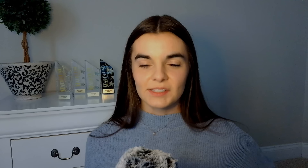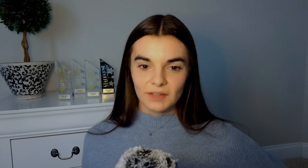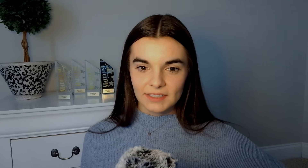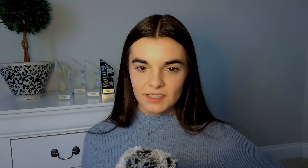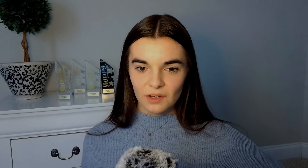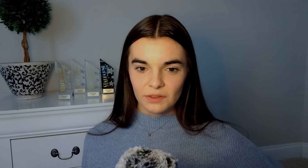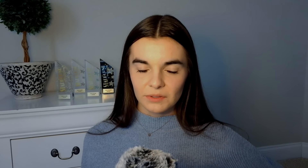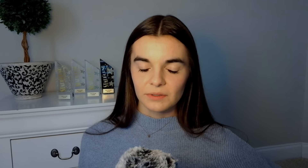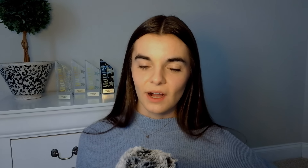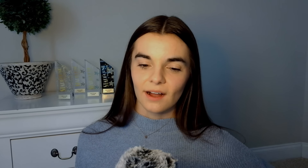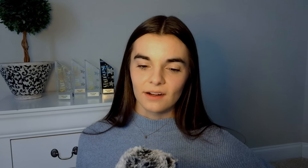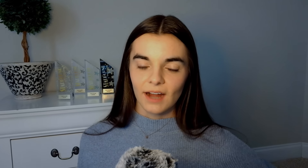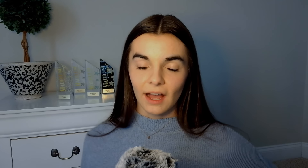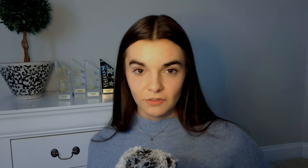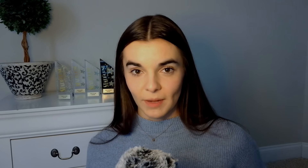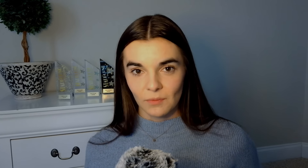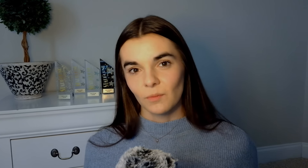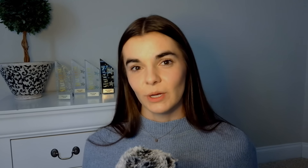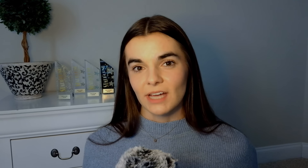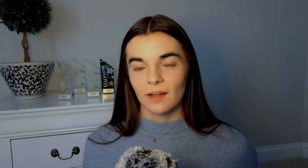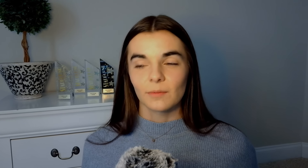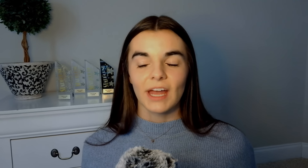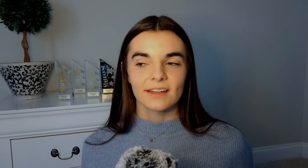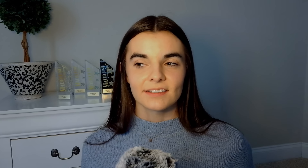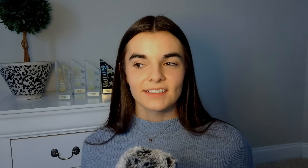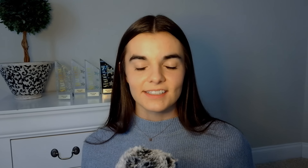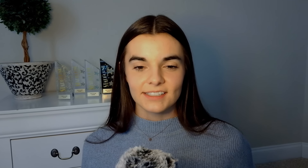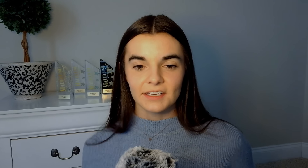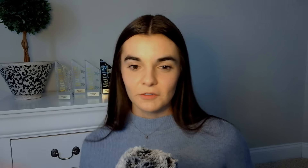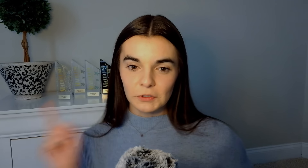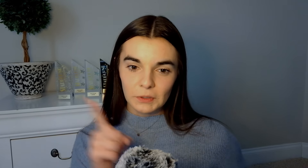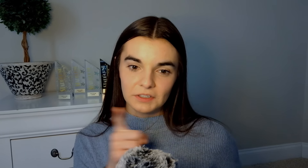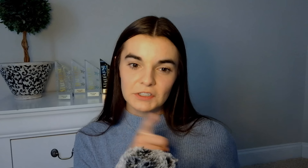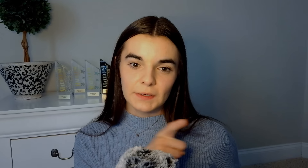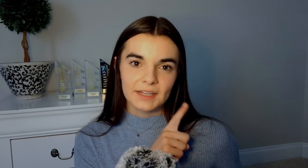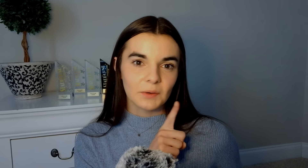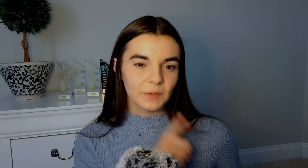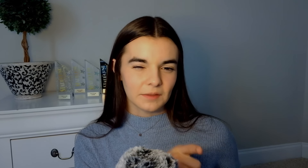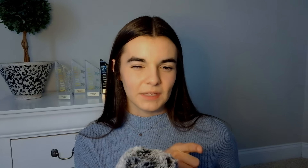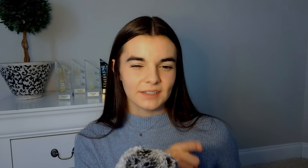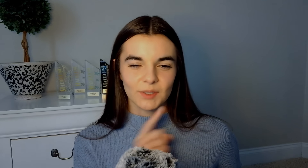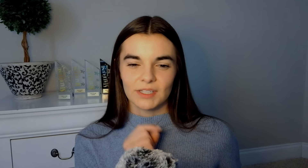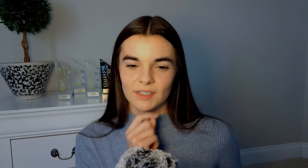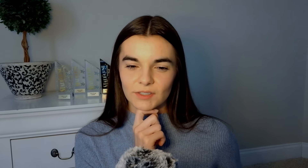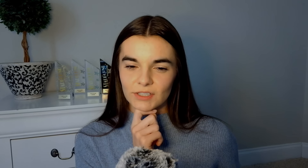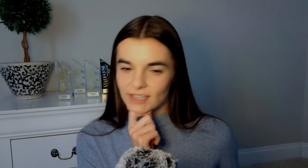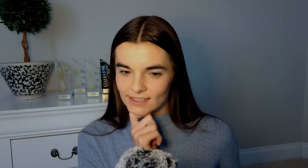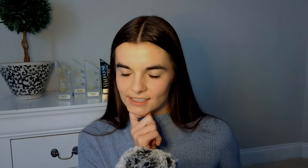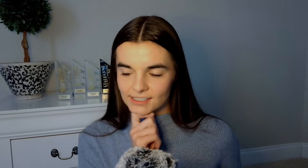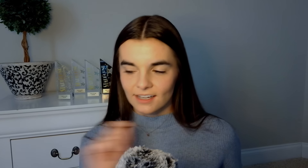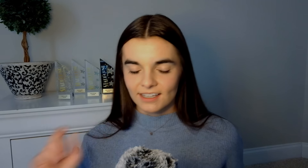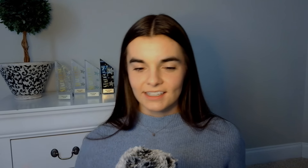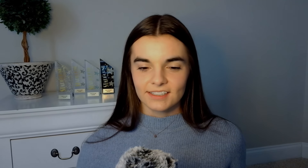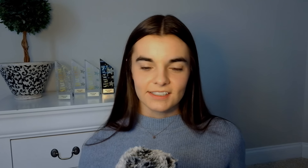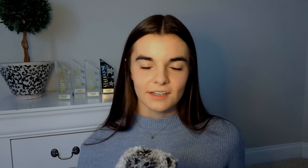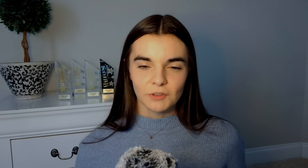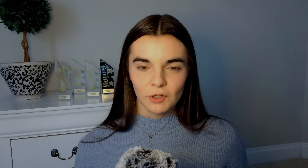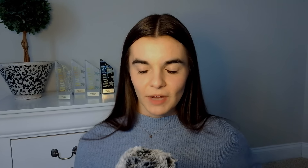let's go through our alphabet one more time and see if you can do it with me. So this is your test to see if you were paying